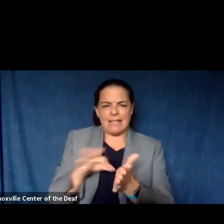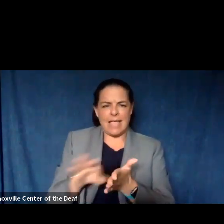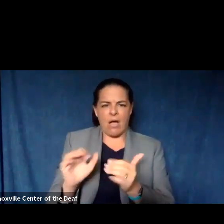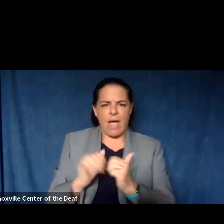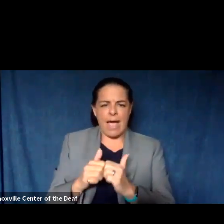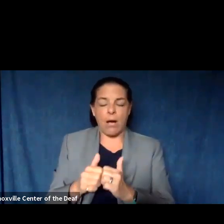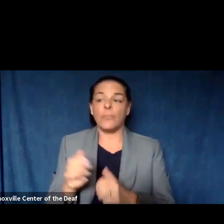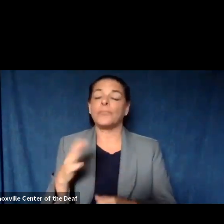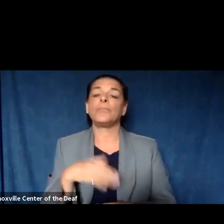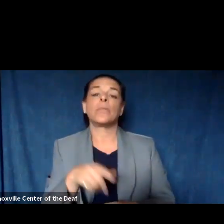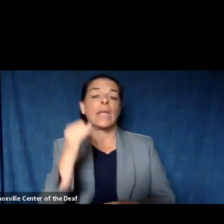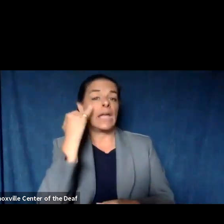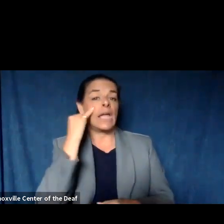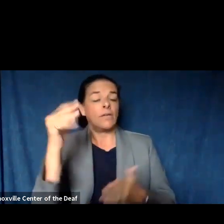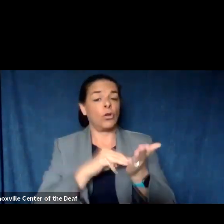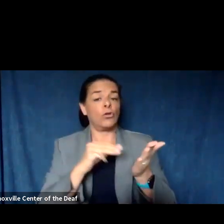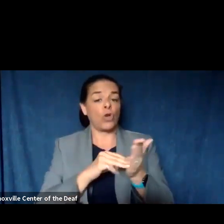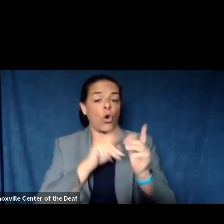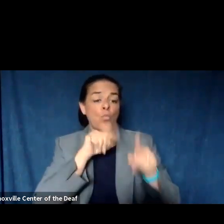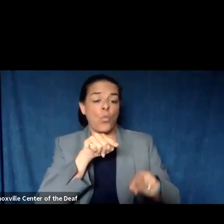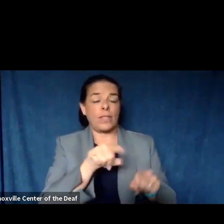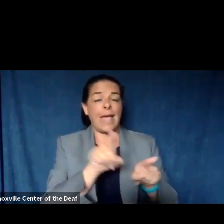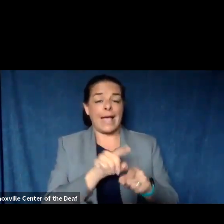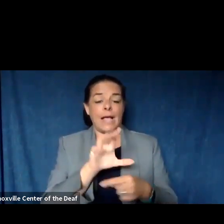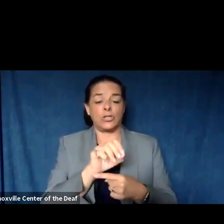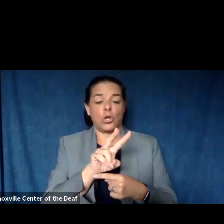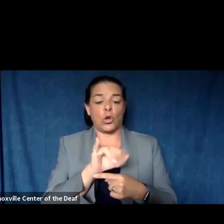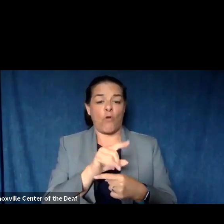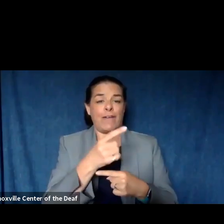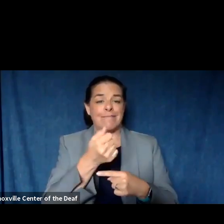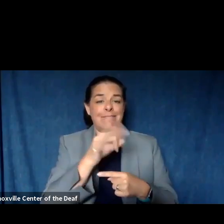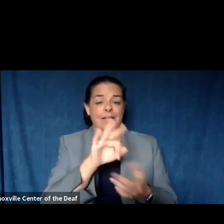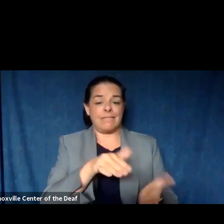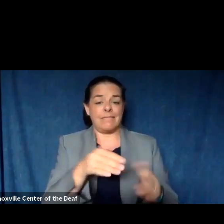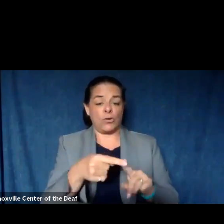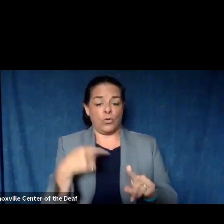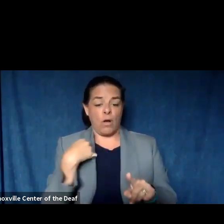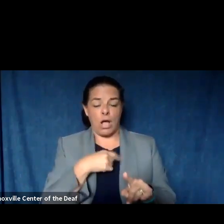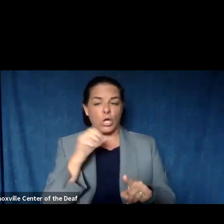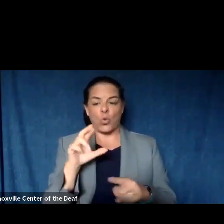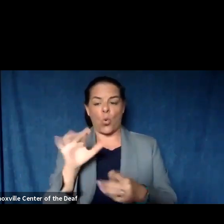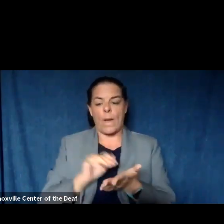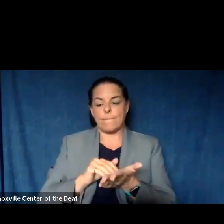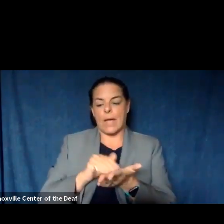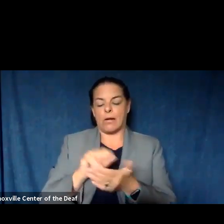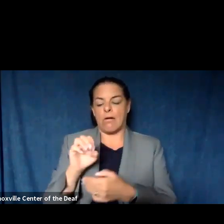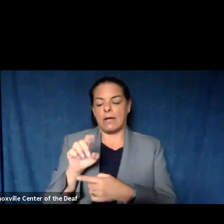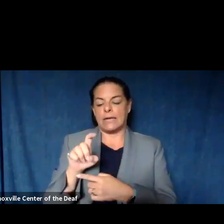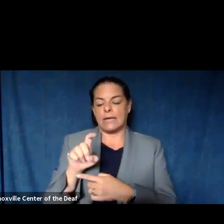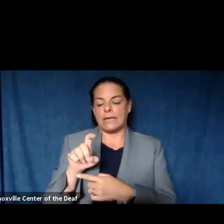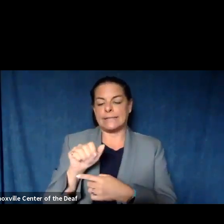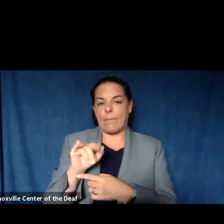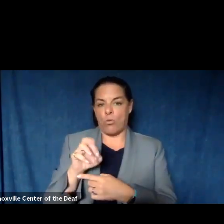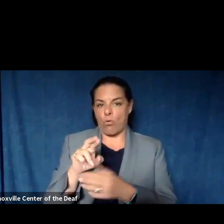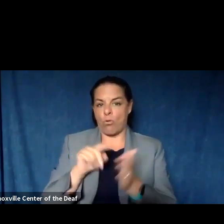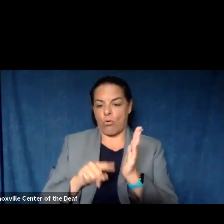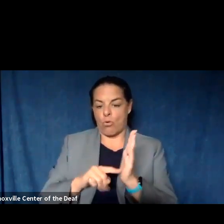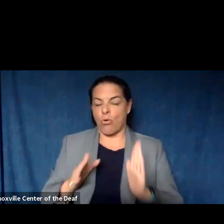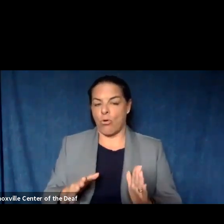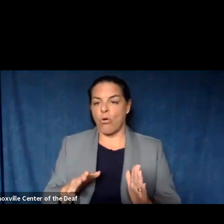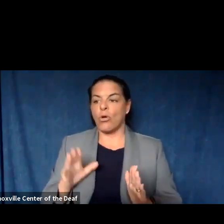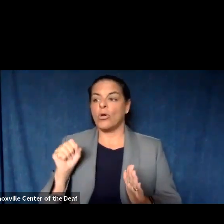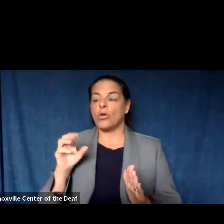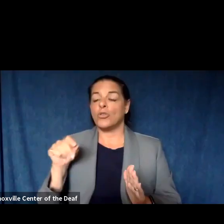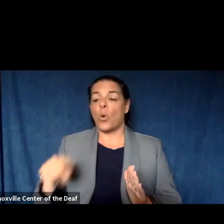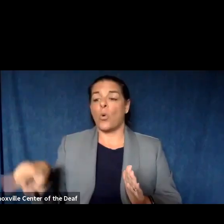If the medical provider reports them as a COVID-19 death to us or the medical examiner's office, we count them. So their determinations are made from the medical